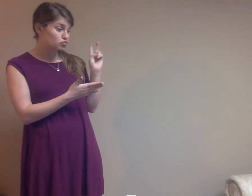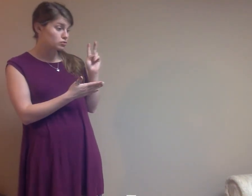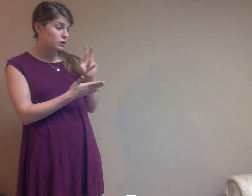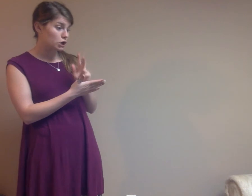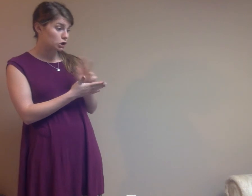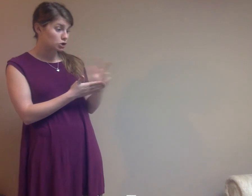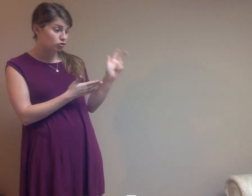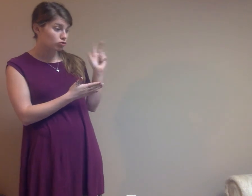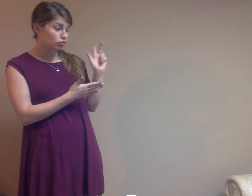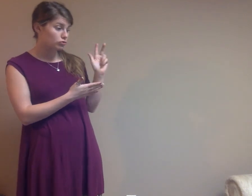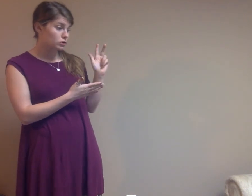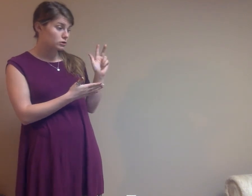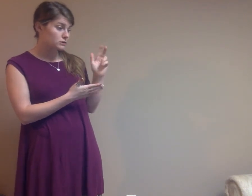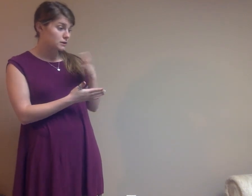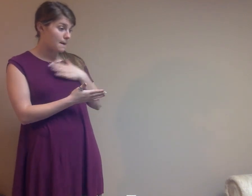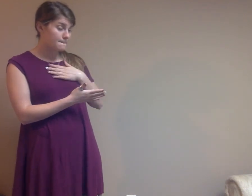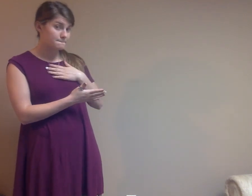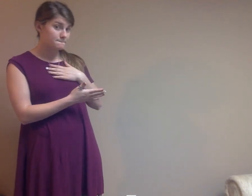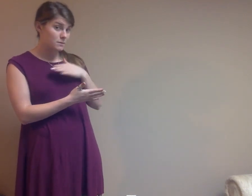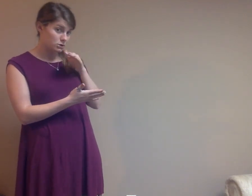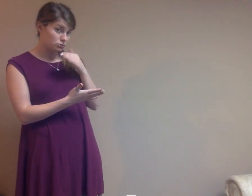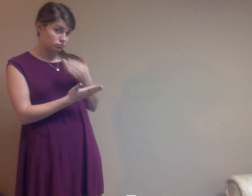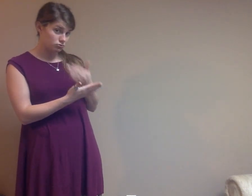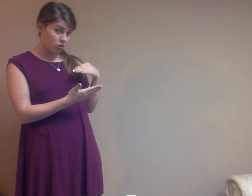have the tears and the, you know, the build up to it.